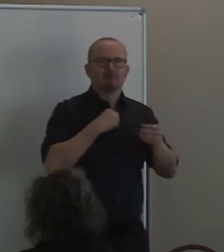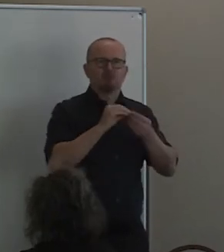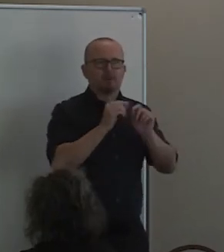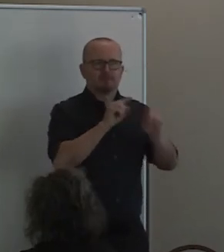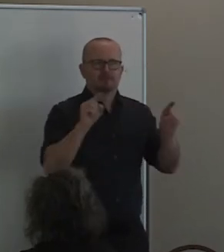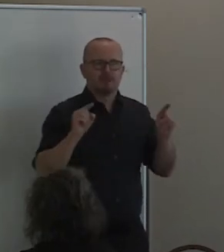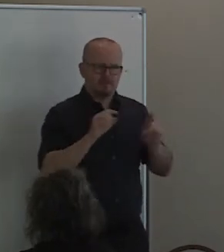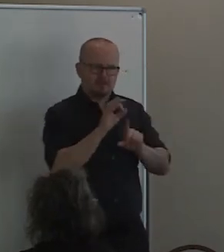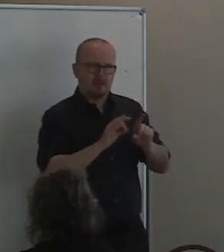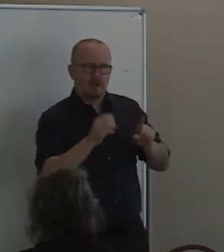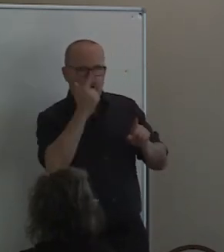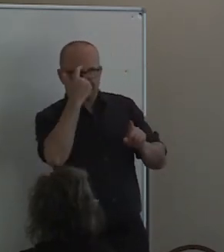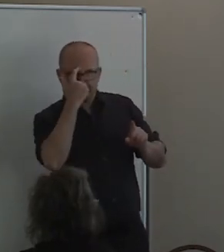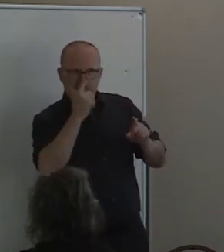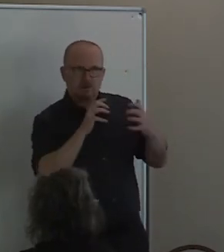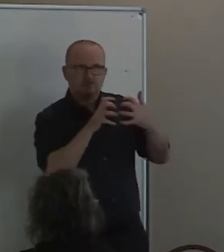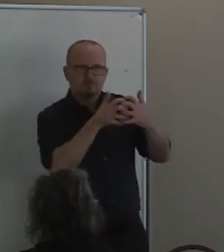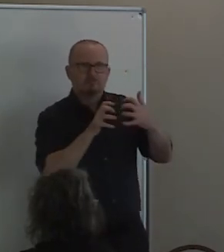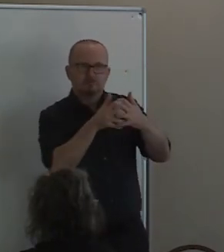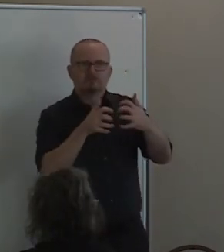kind of where I'm coming from with this talk.